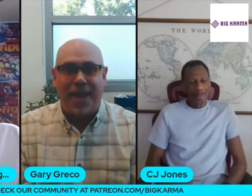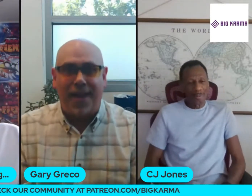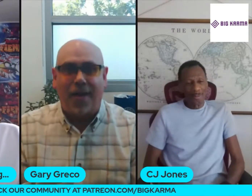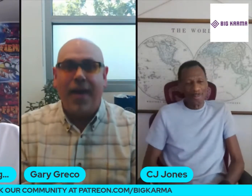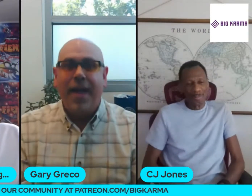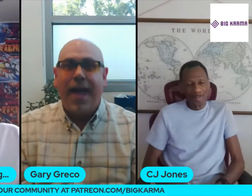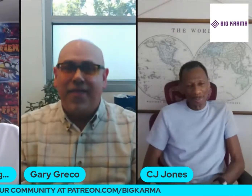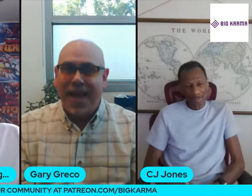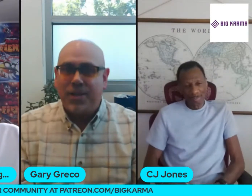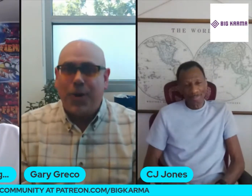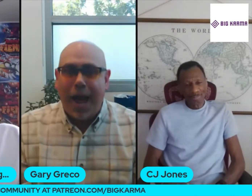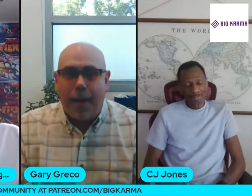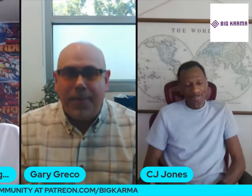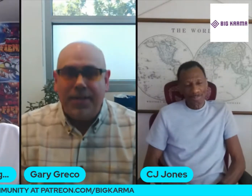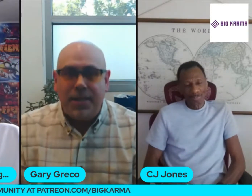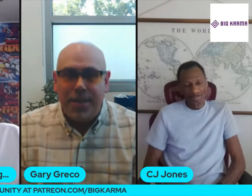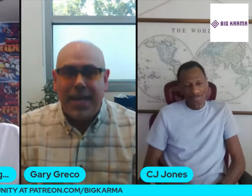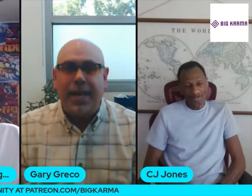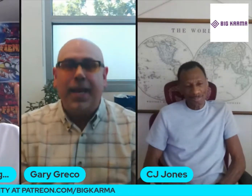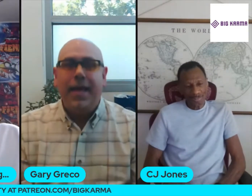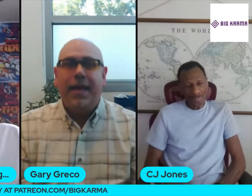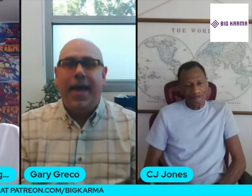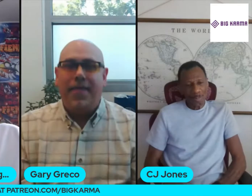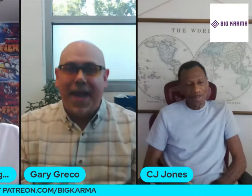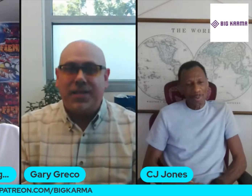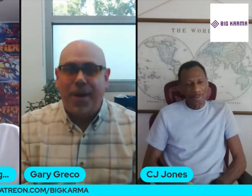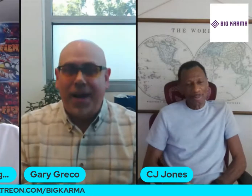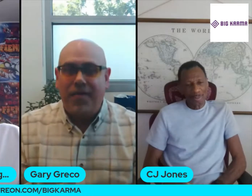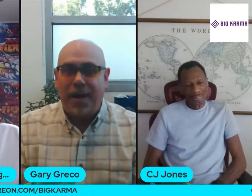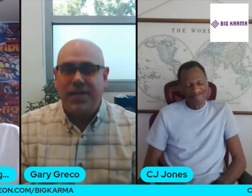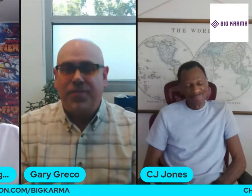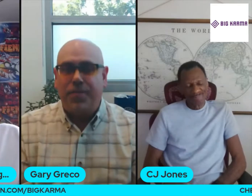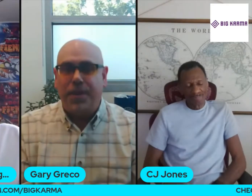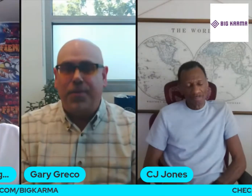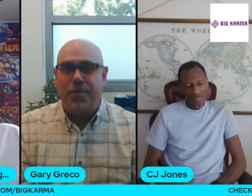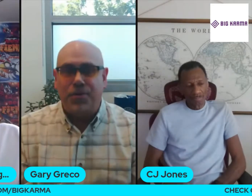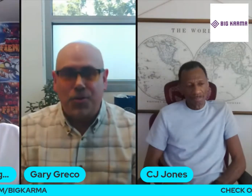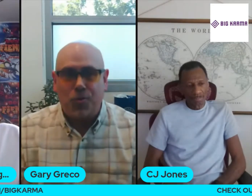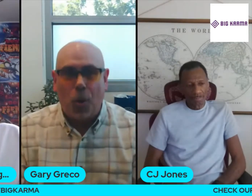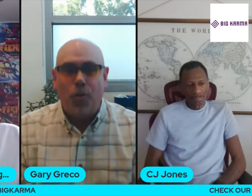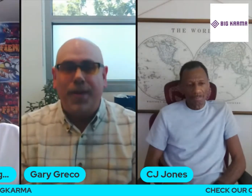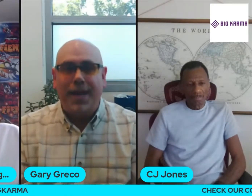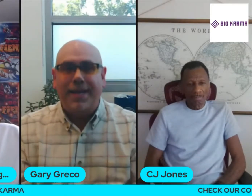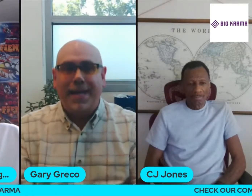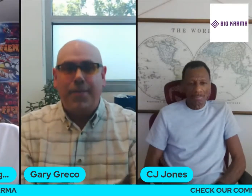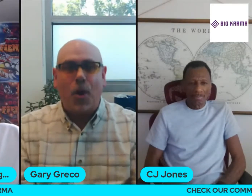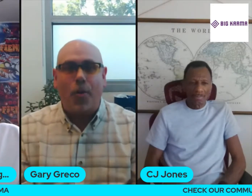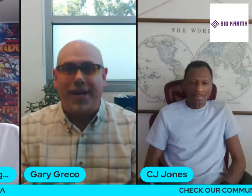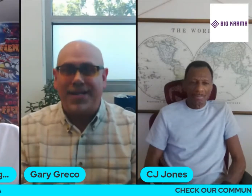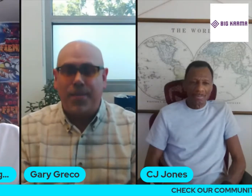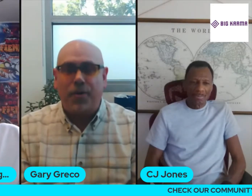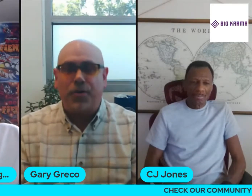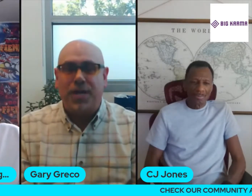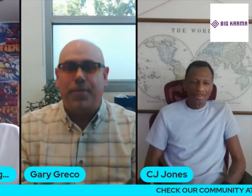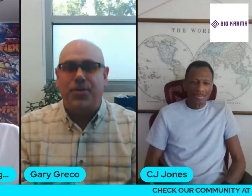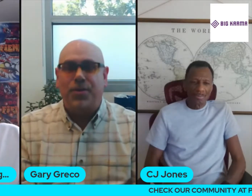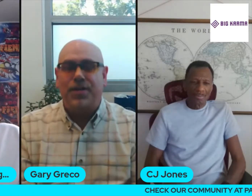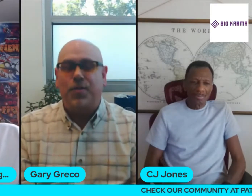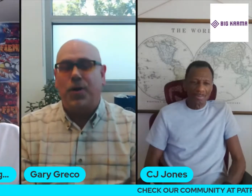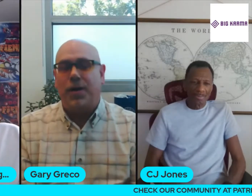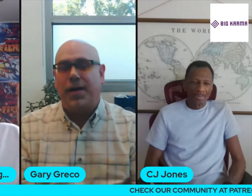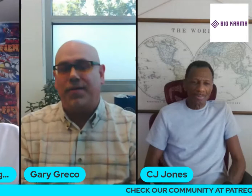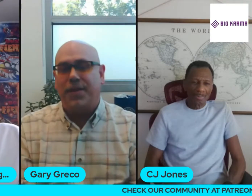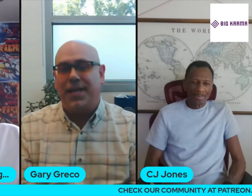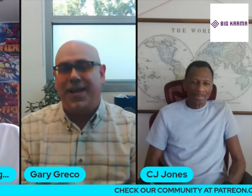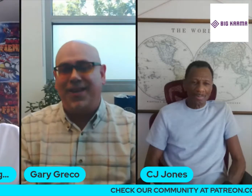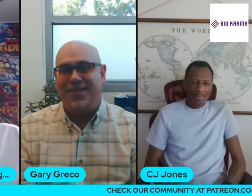from there. And that's what happened to me. And that's my advice for people, is to roll with it and keep going and smell those opportunities